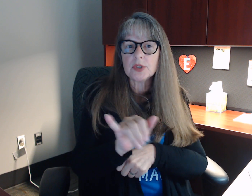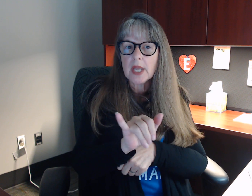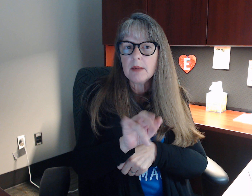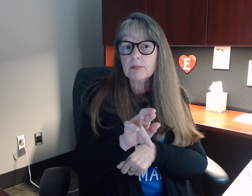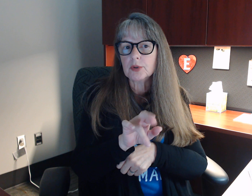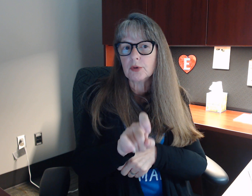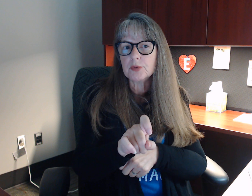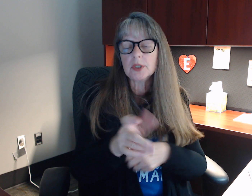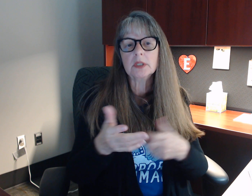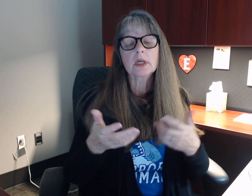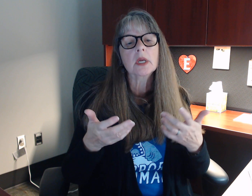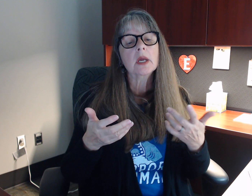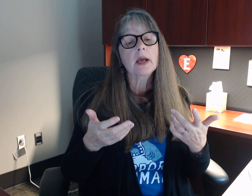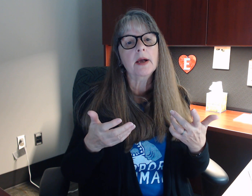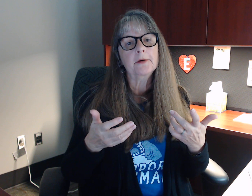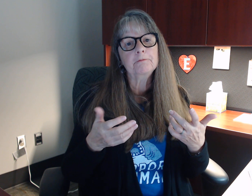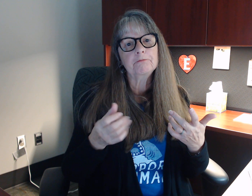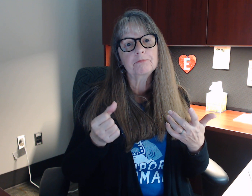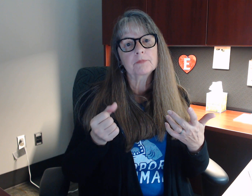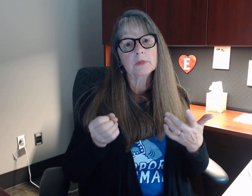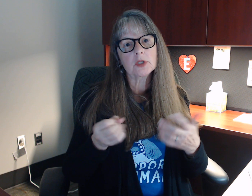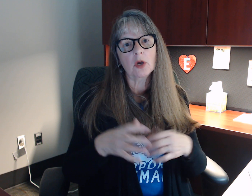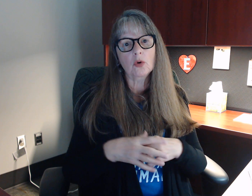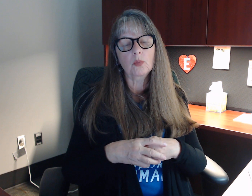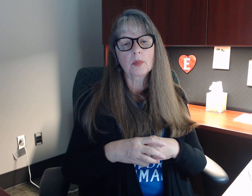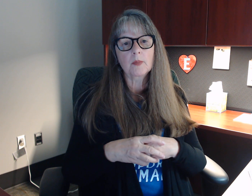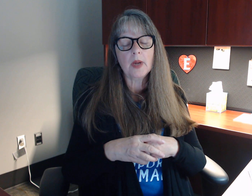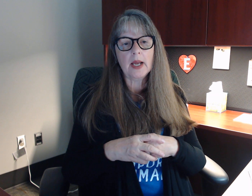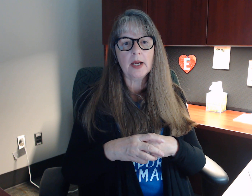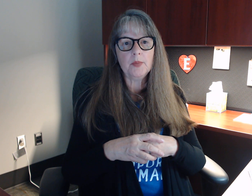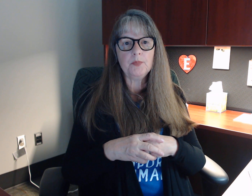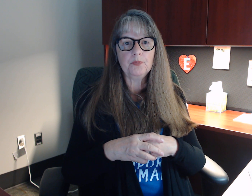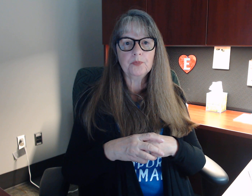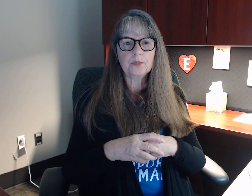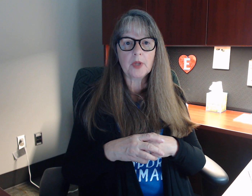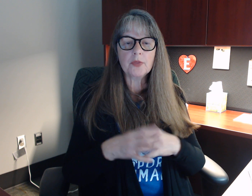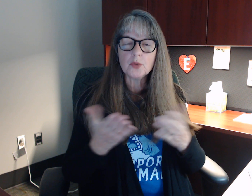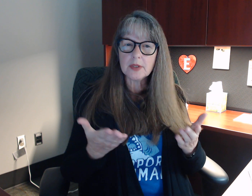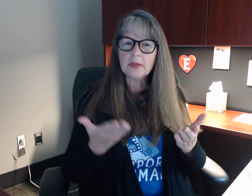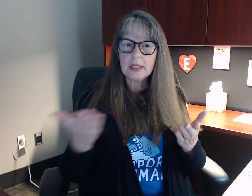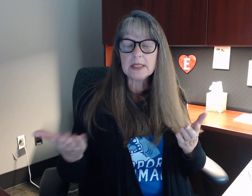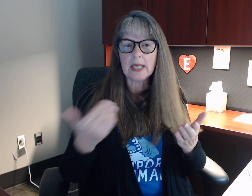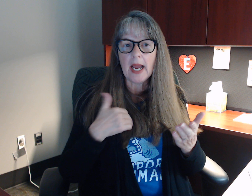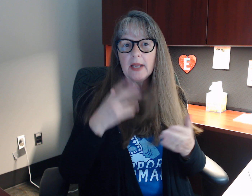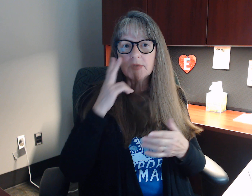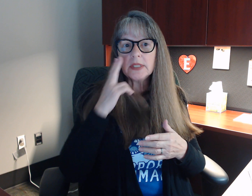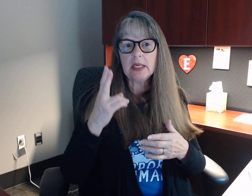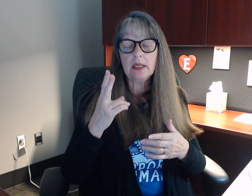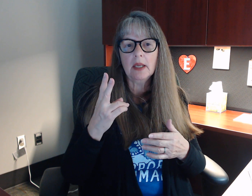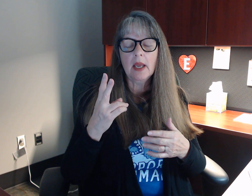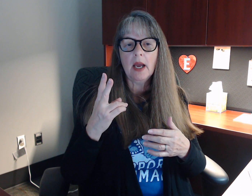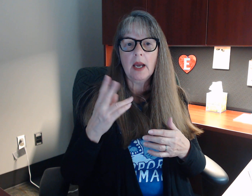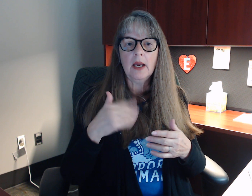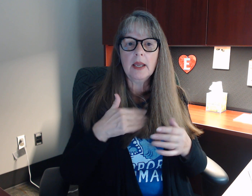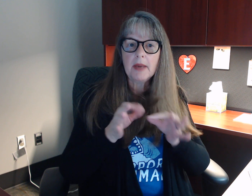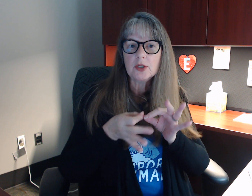same prescription. So those are the things that I have seen in my